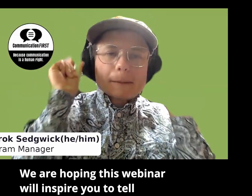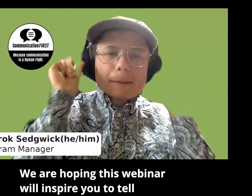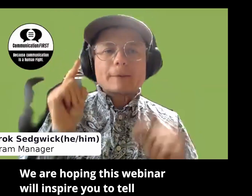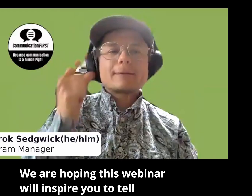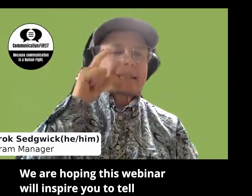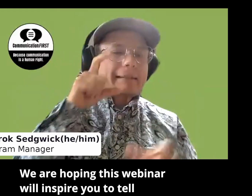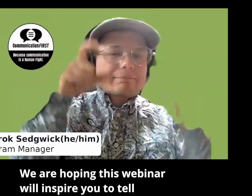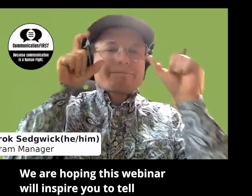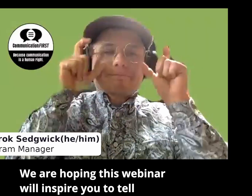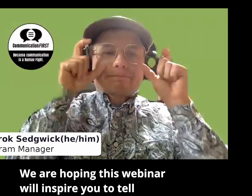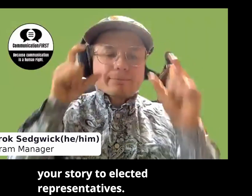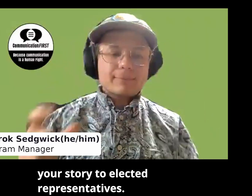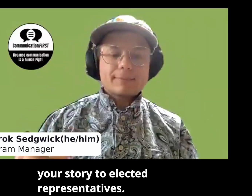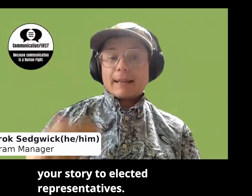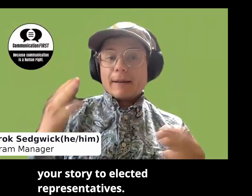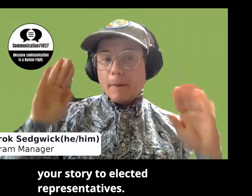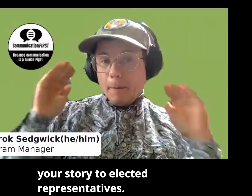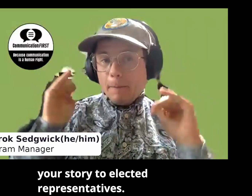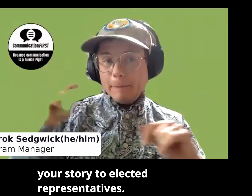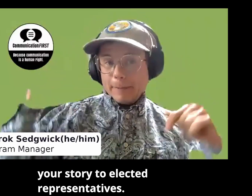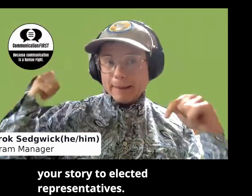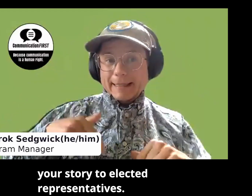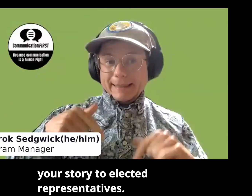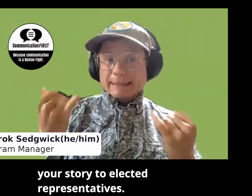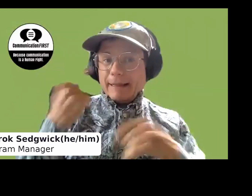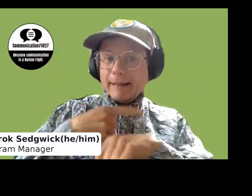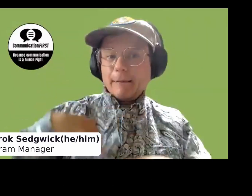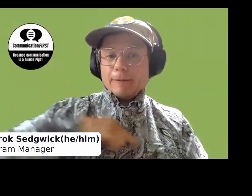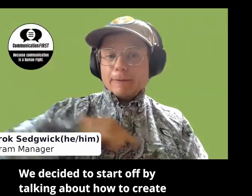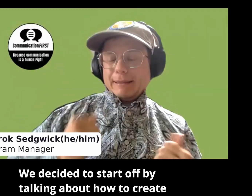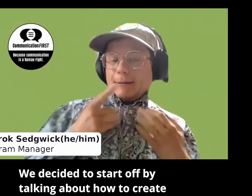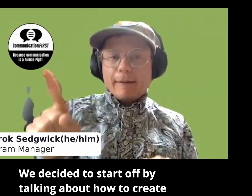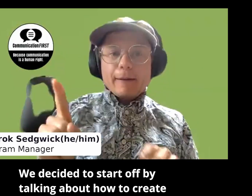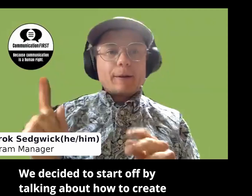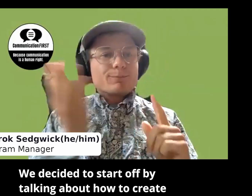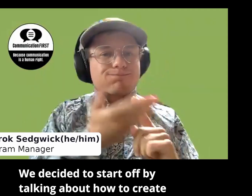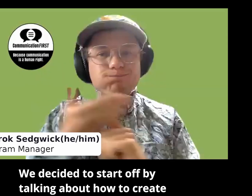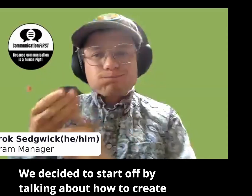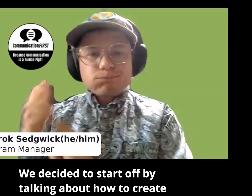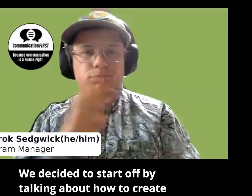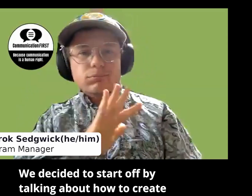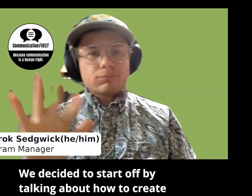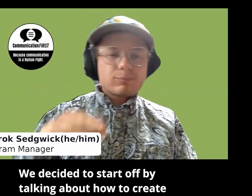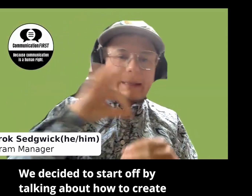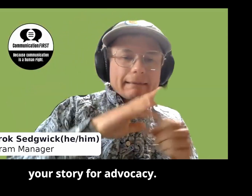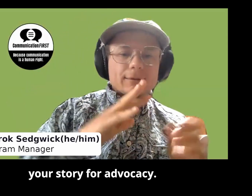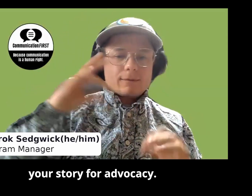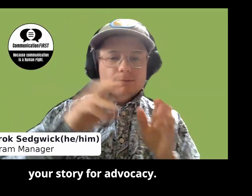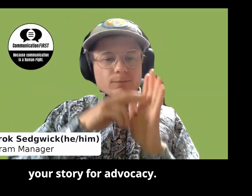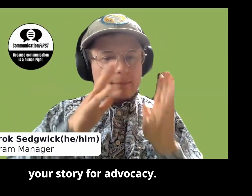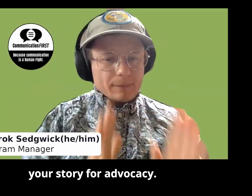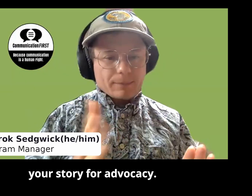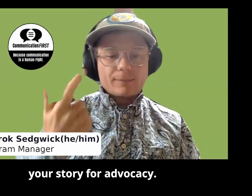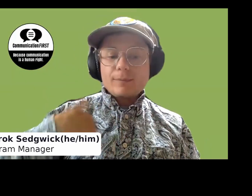hoping this webinar will inspire you to tell your story to elected representatives. We decided to start off by talking about how to create your